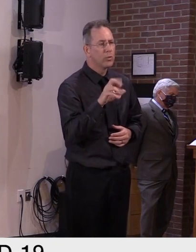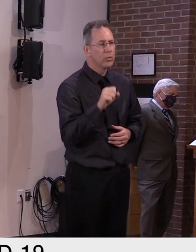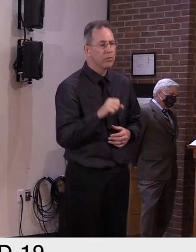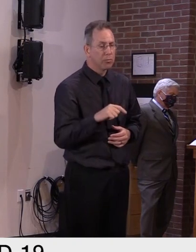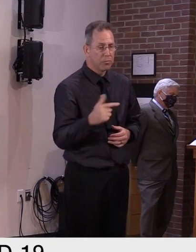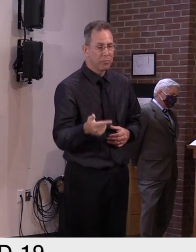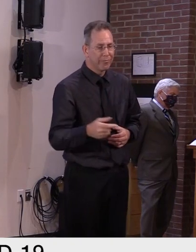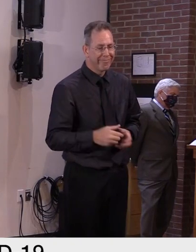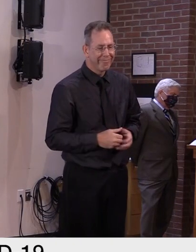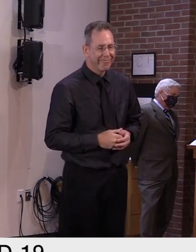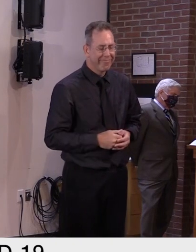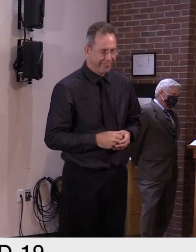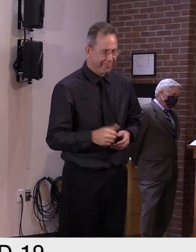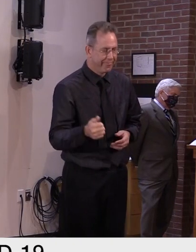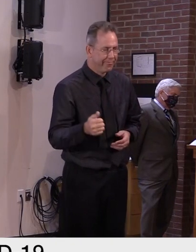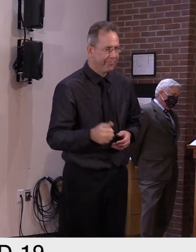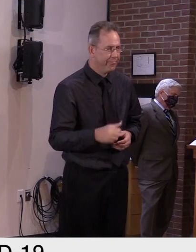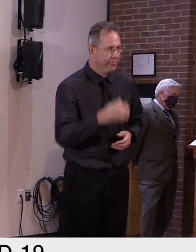Hi, Governor.